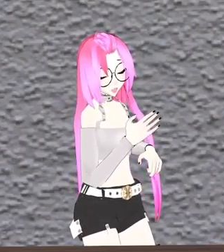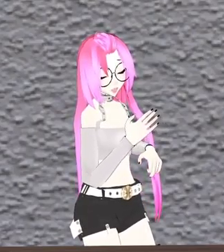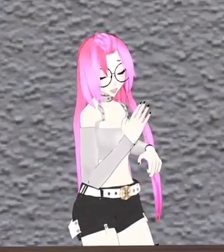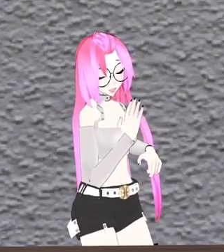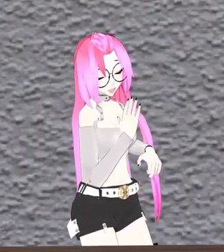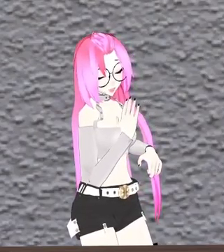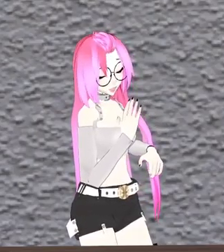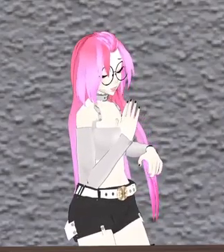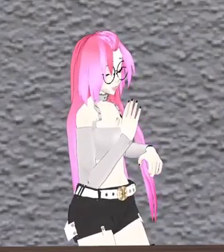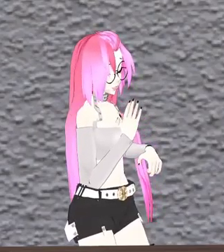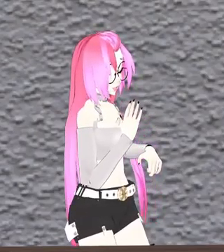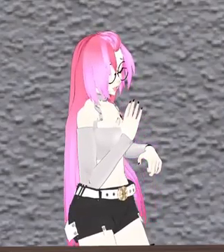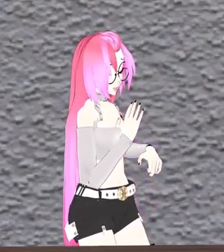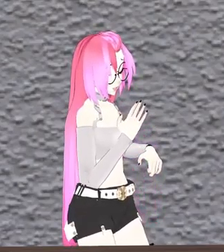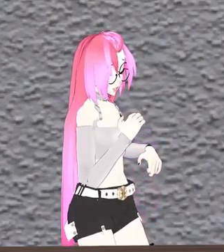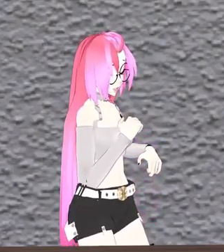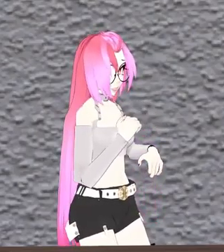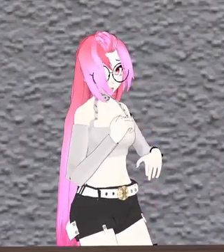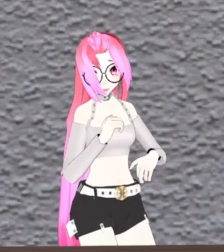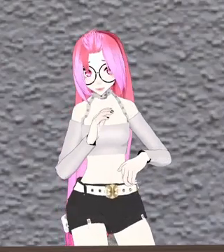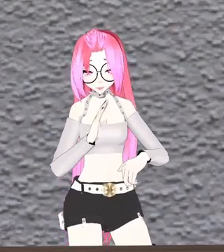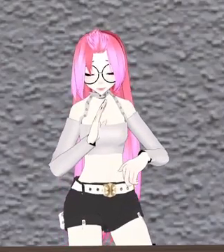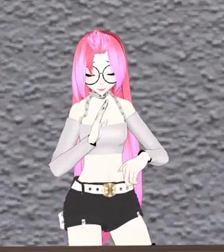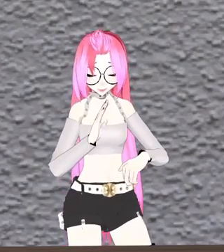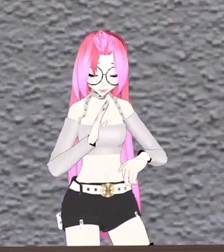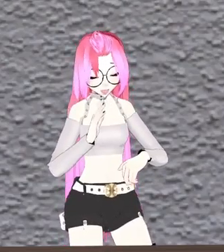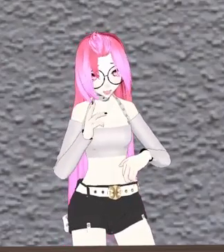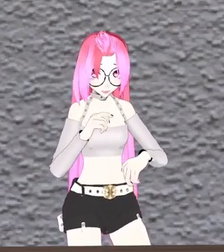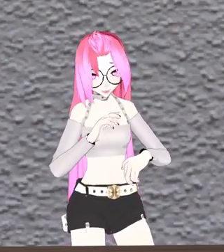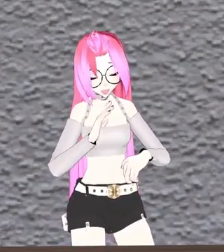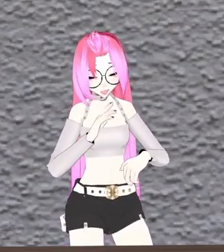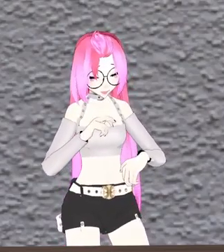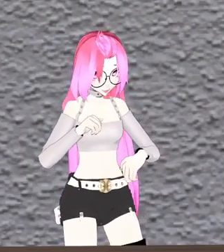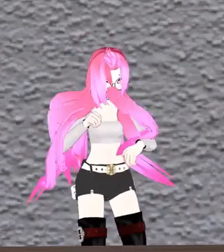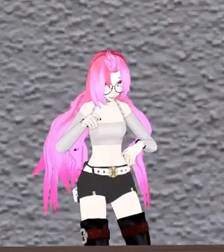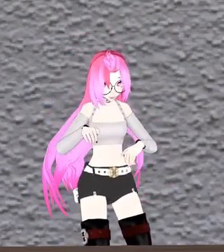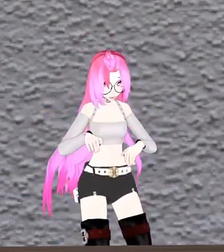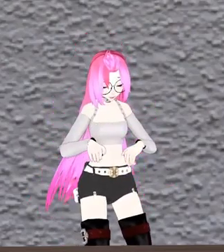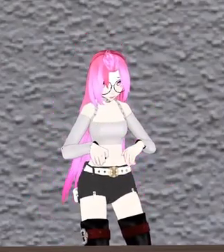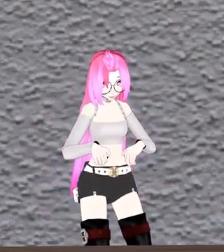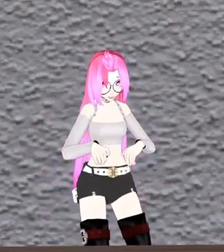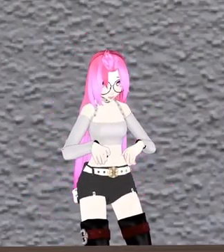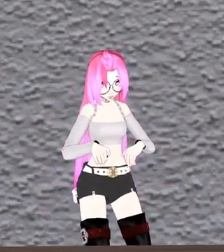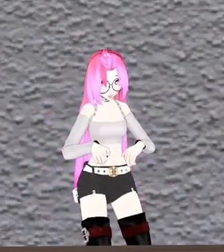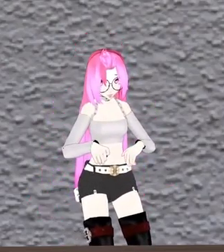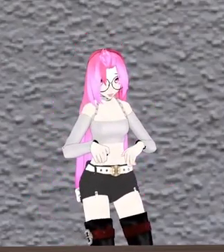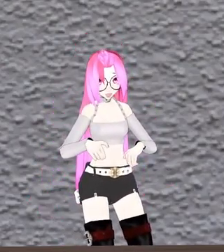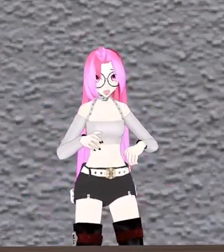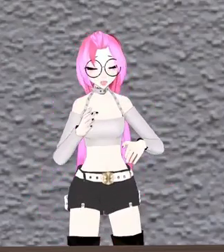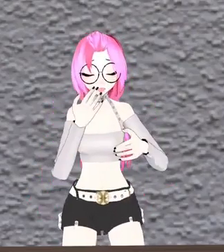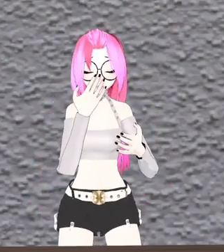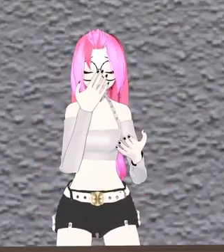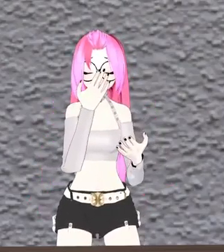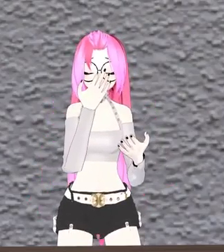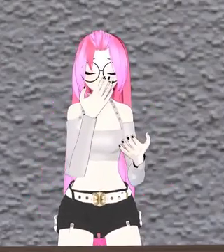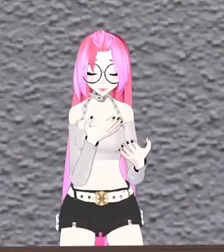forward, or just resting perfectly still. I'm fine, I'm fine. Or maybe you are